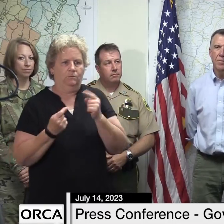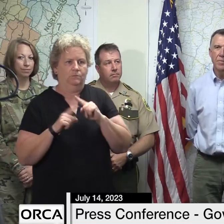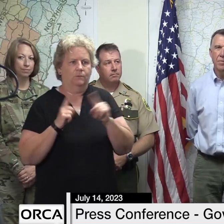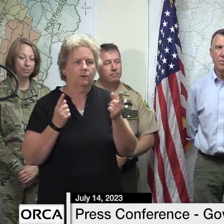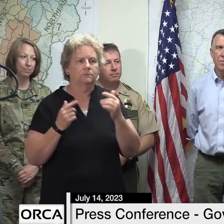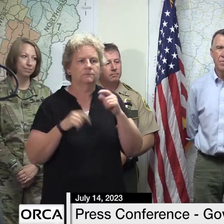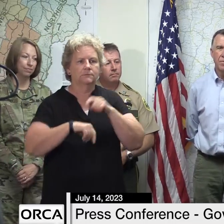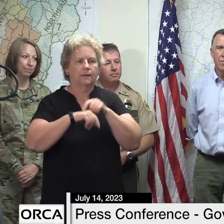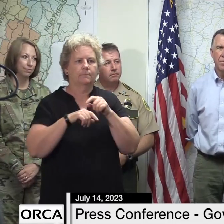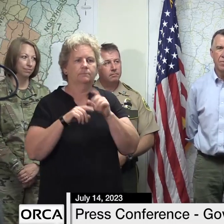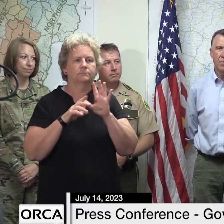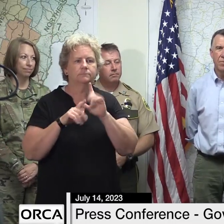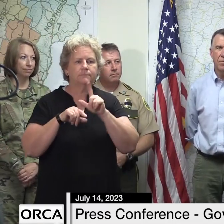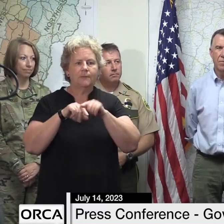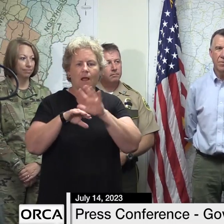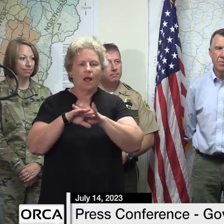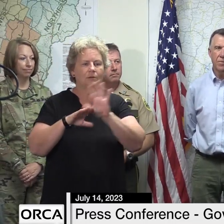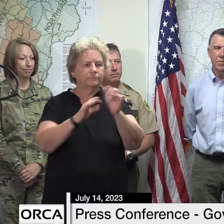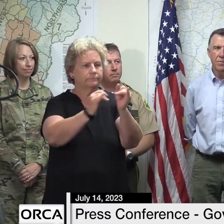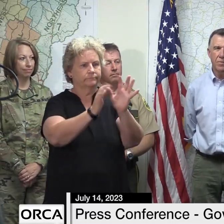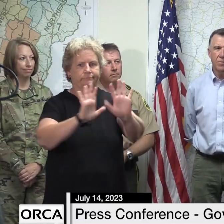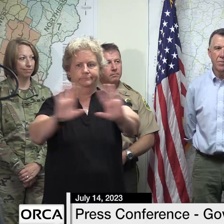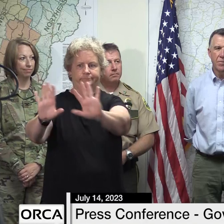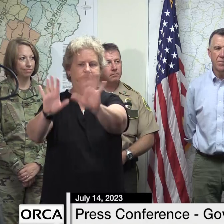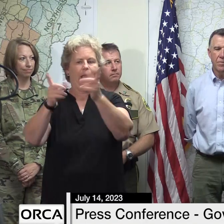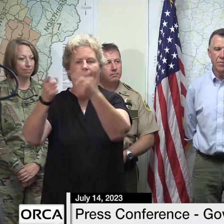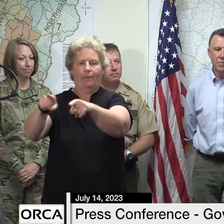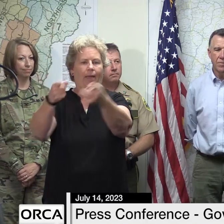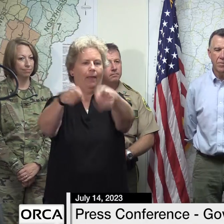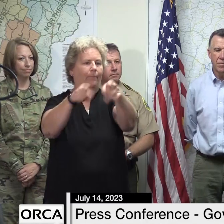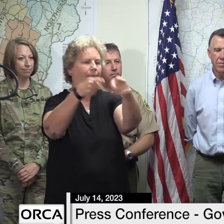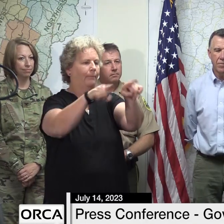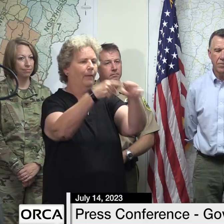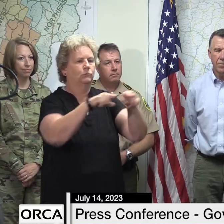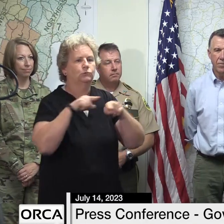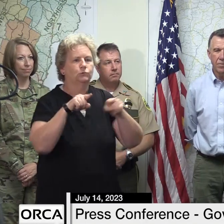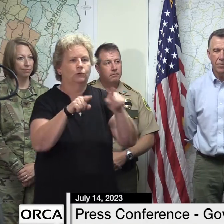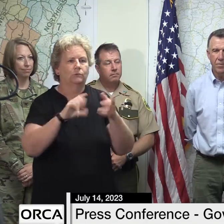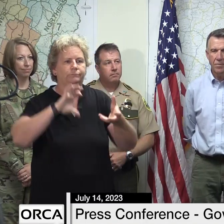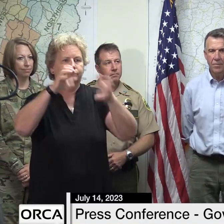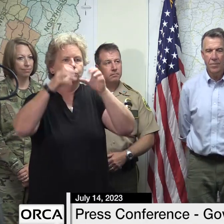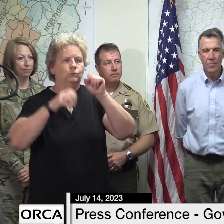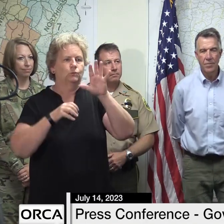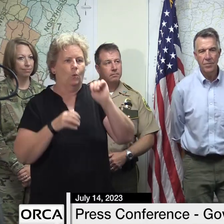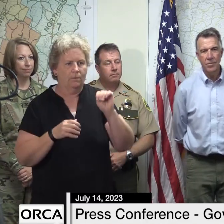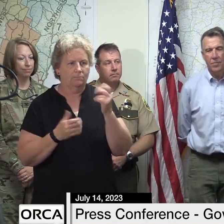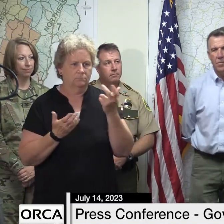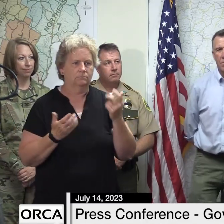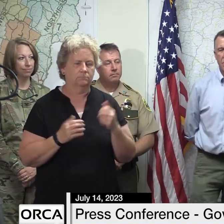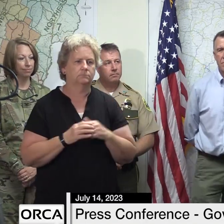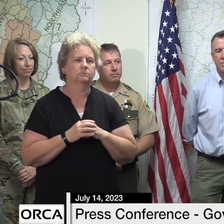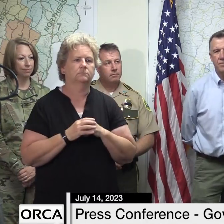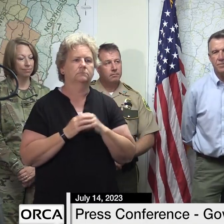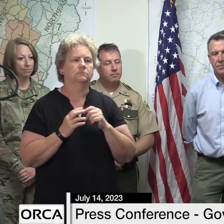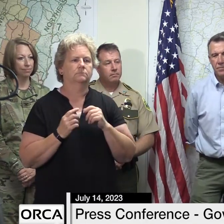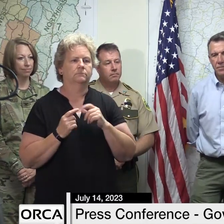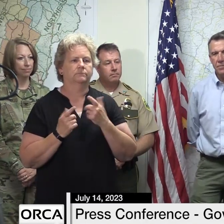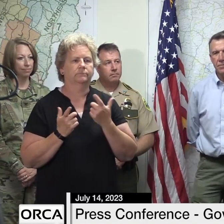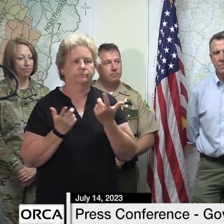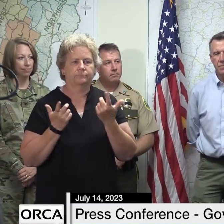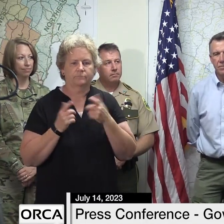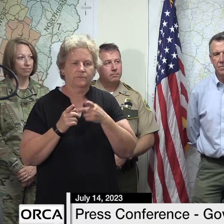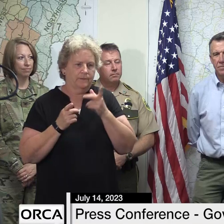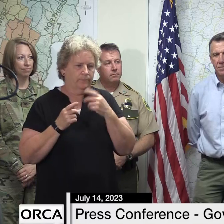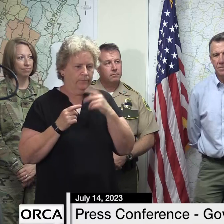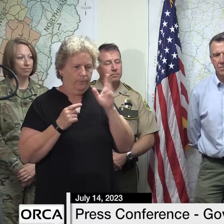on their situation and what they're able to provide. And each individual, based again on their scenario, will